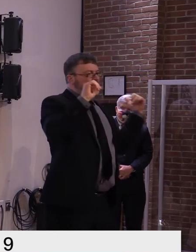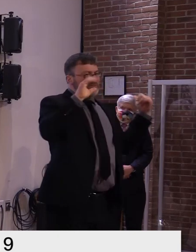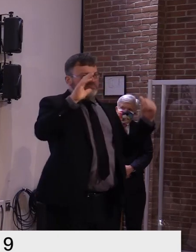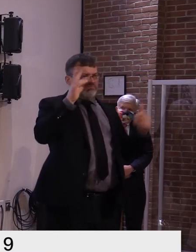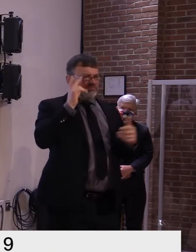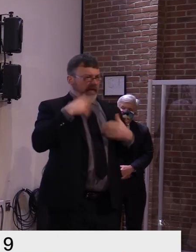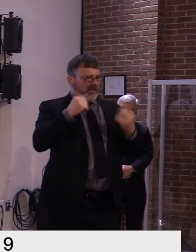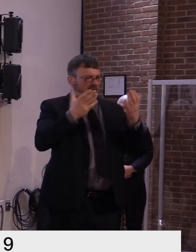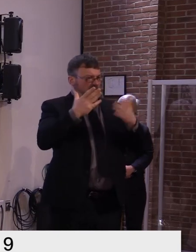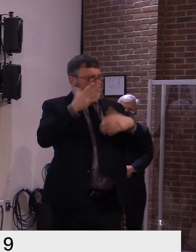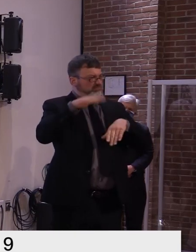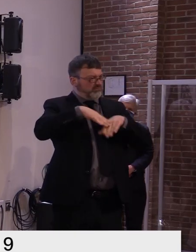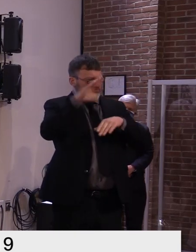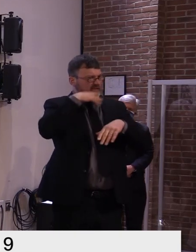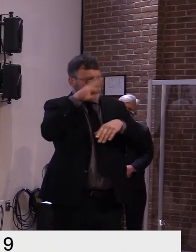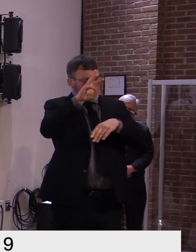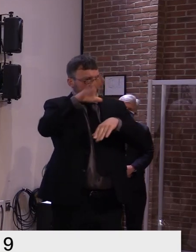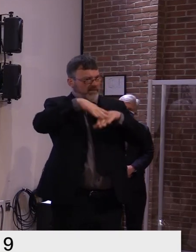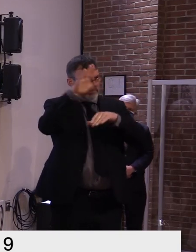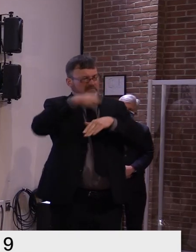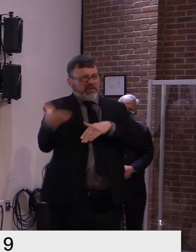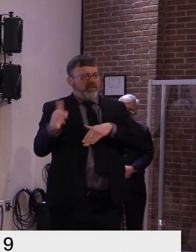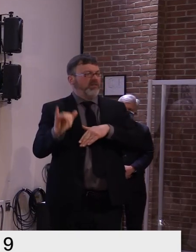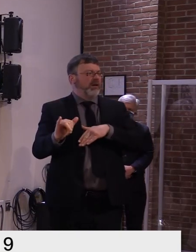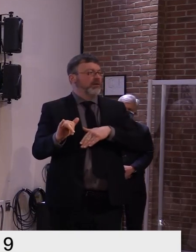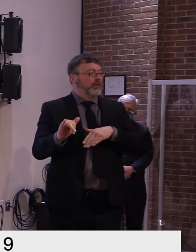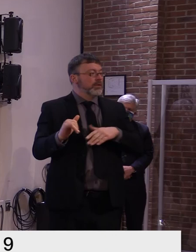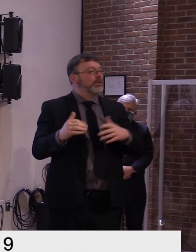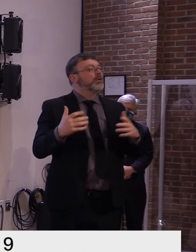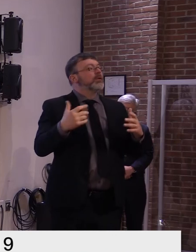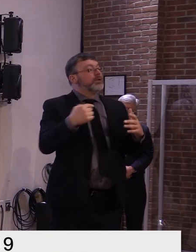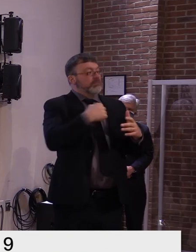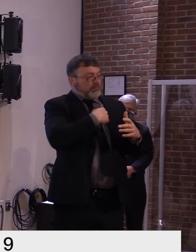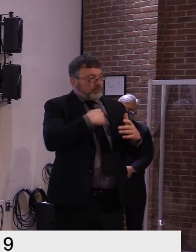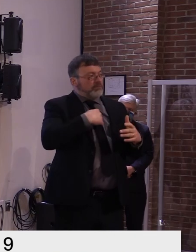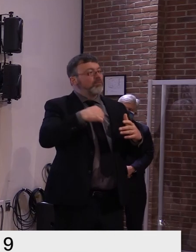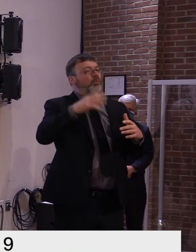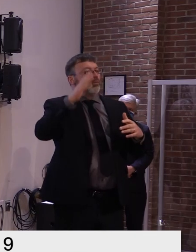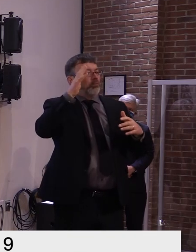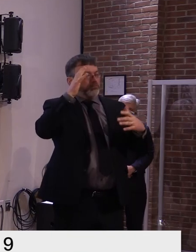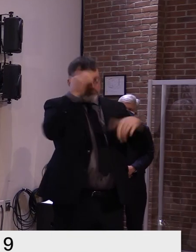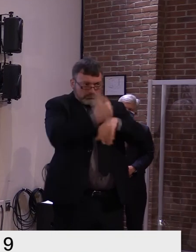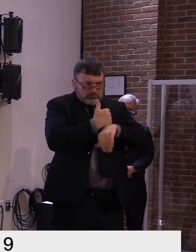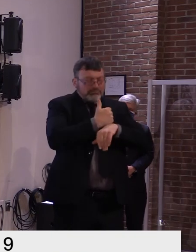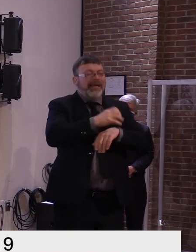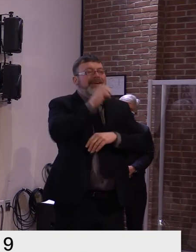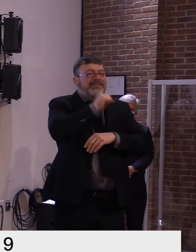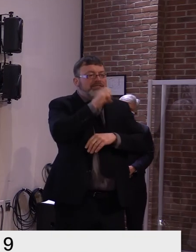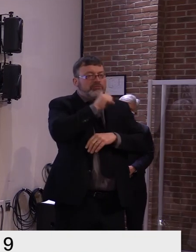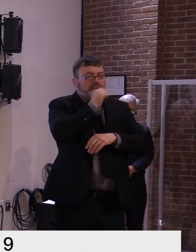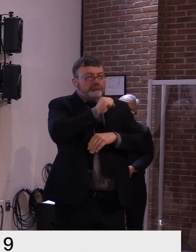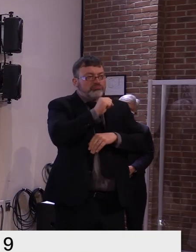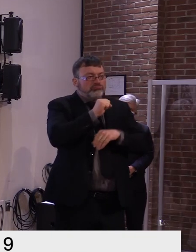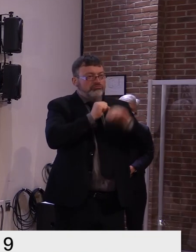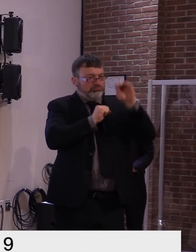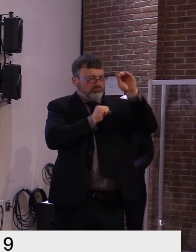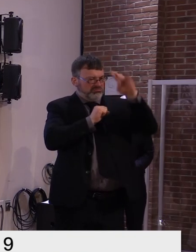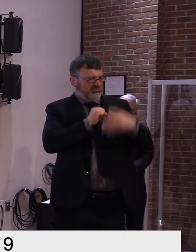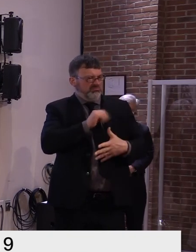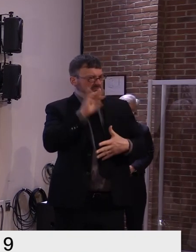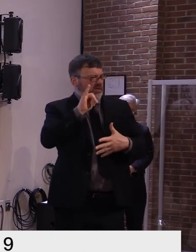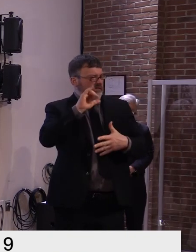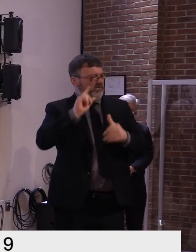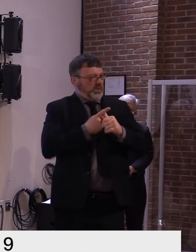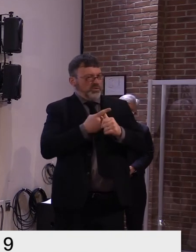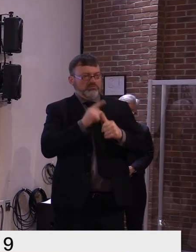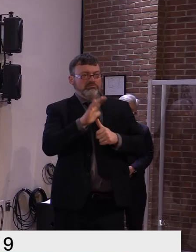on the slide, and then after that, coming to the population which in Vermont is quite broad,